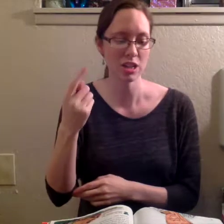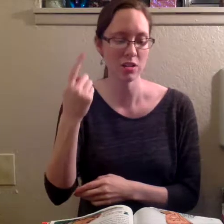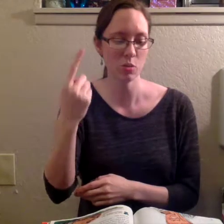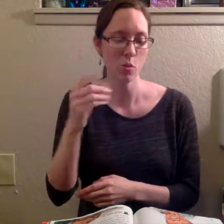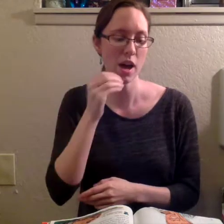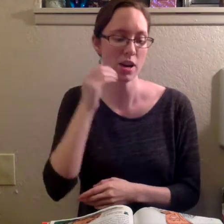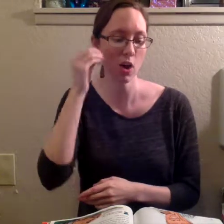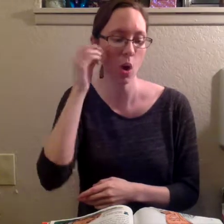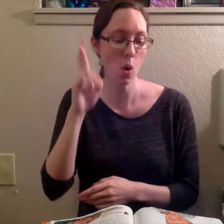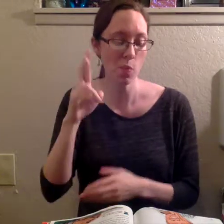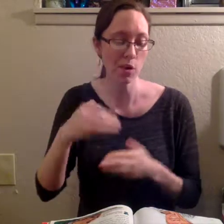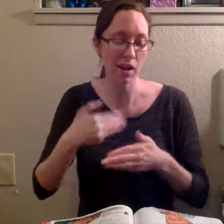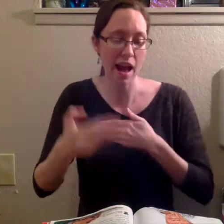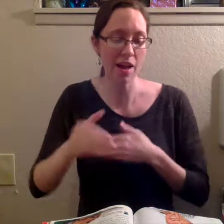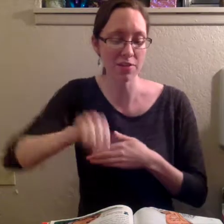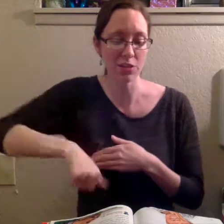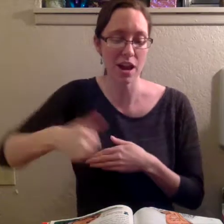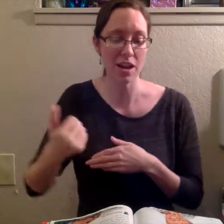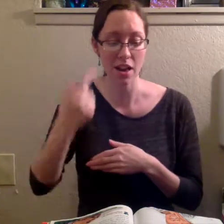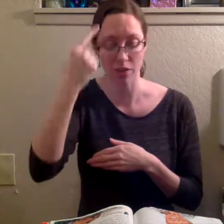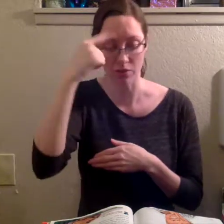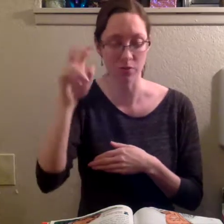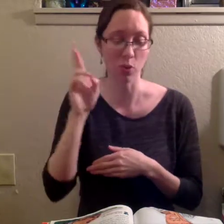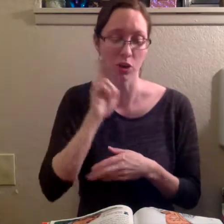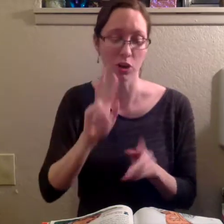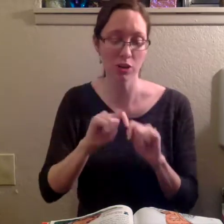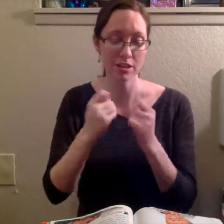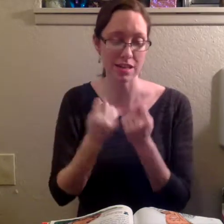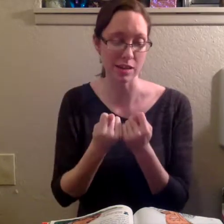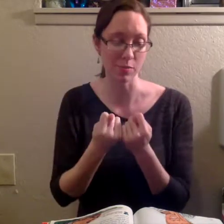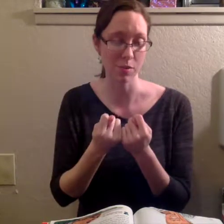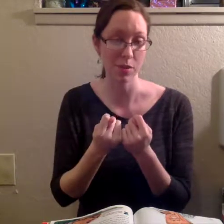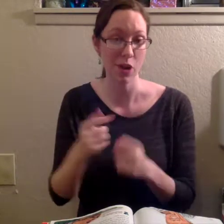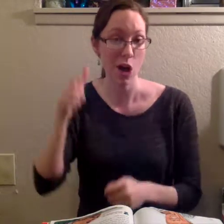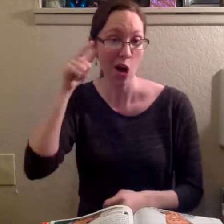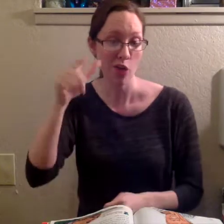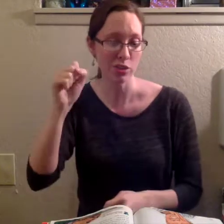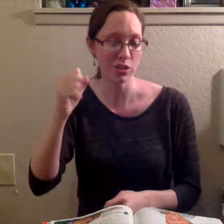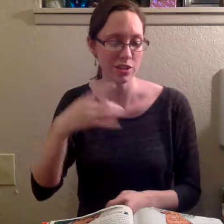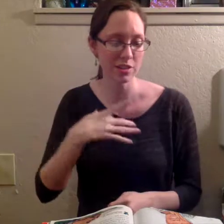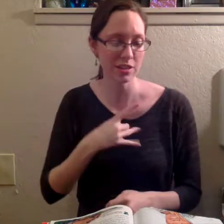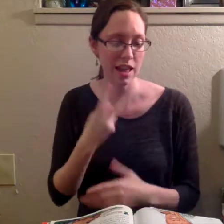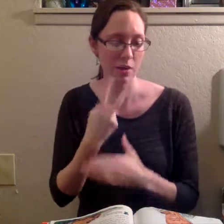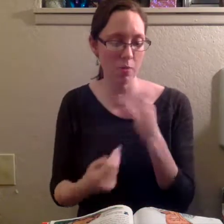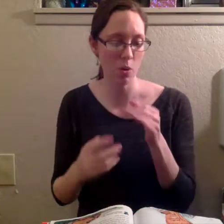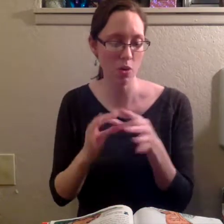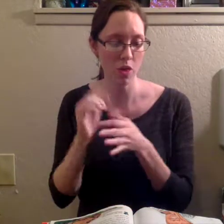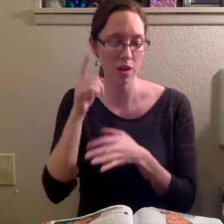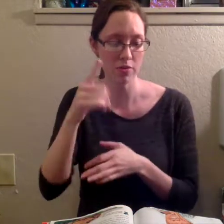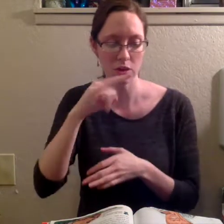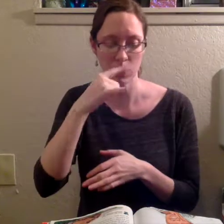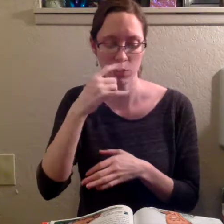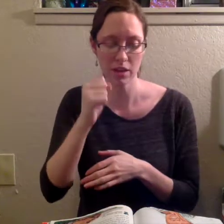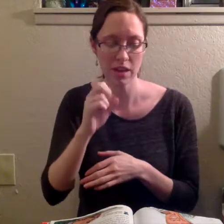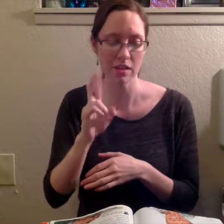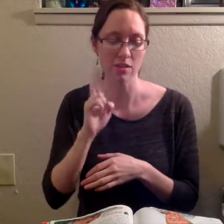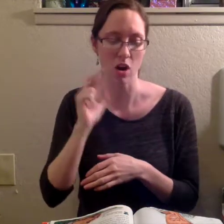smashing one homer after another for her team. Looks like both of you kids are